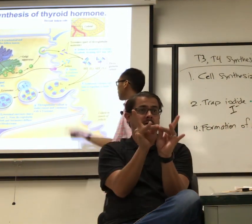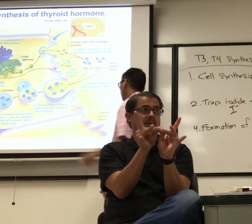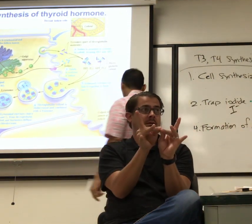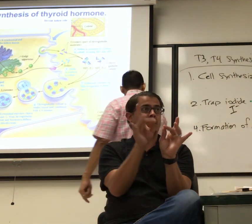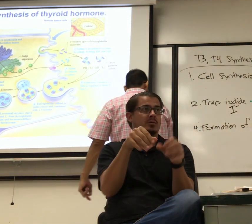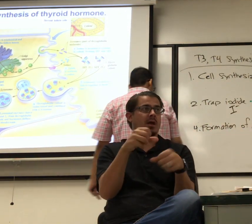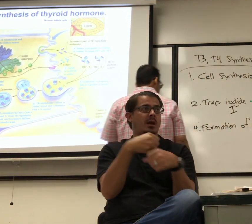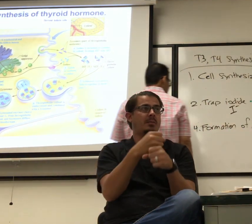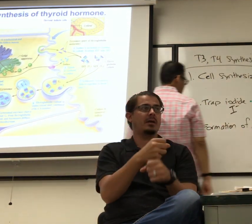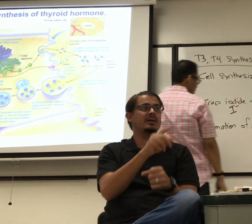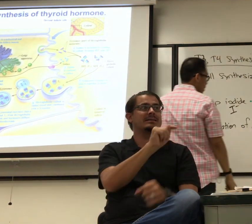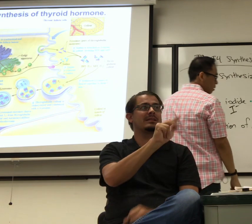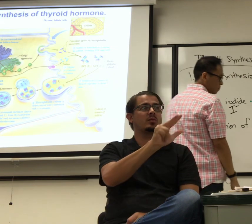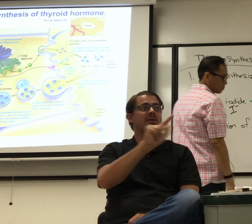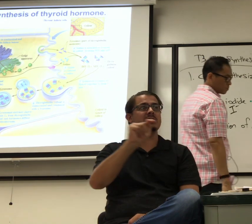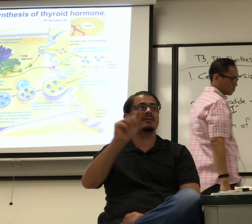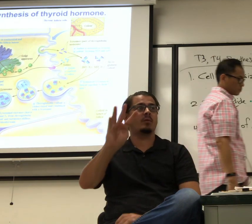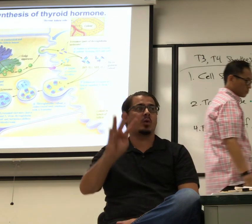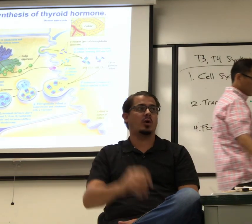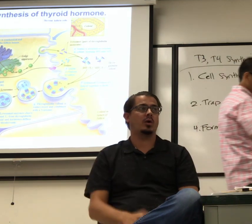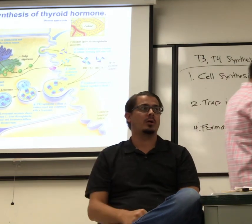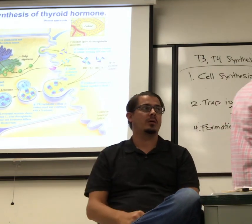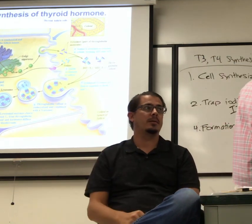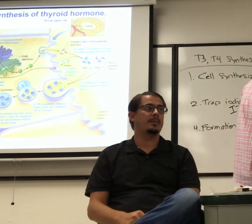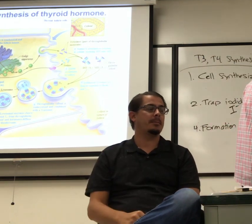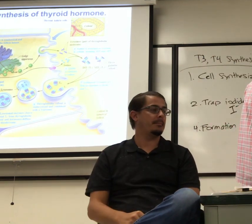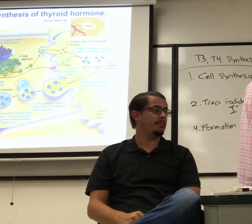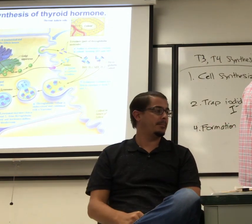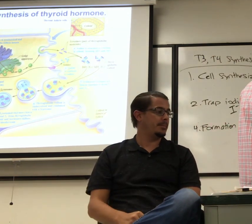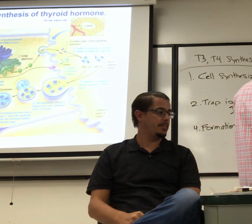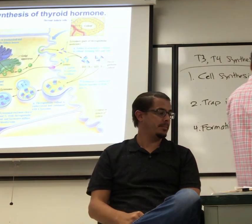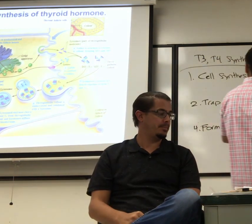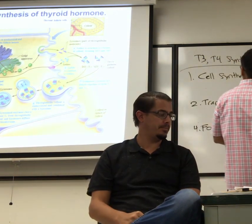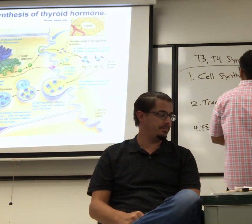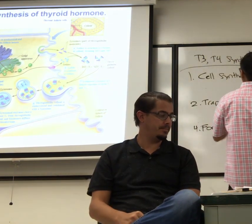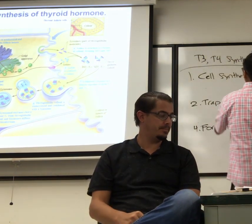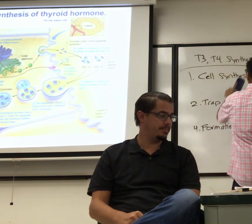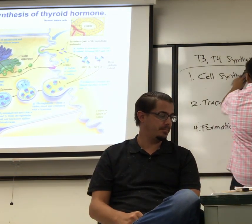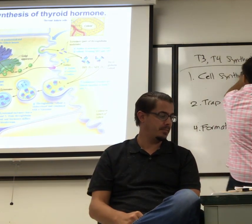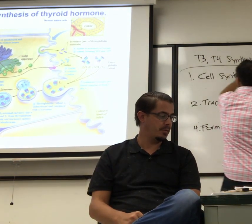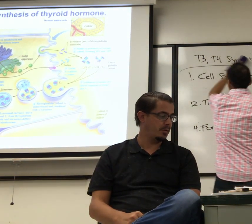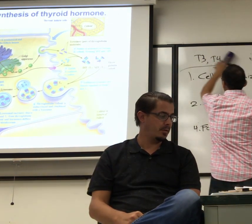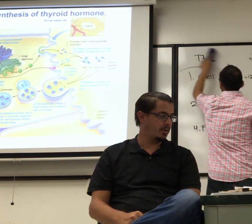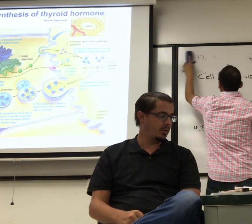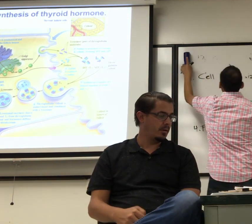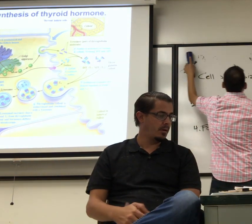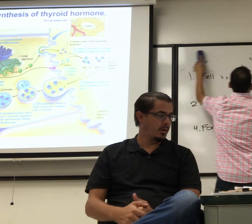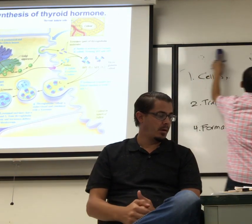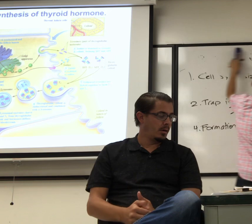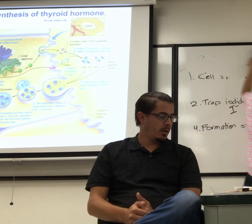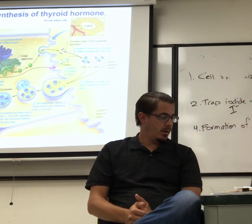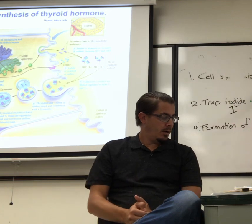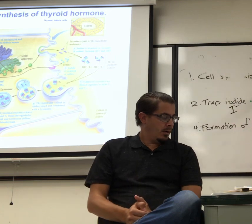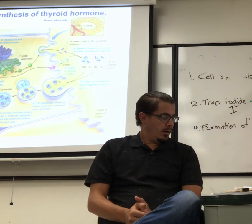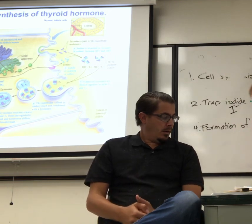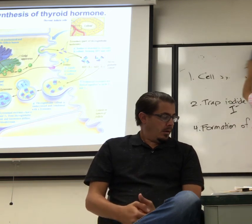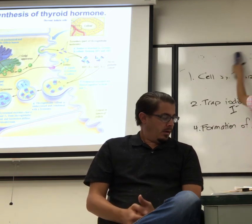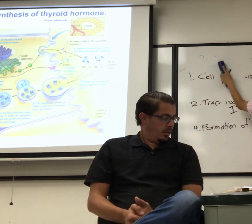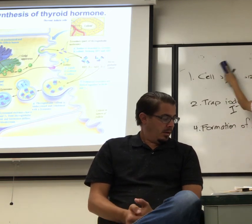And then step 5, you can link MIT and DIT to form T3, T4 in the next step.